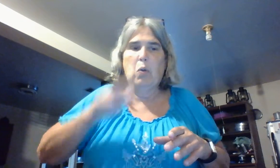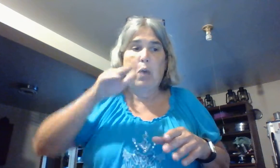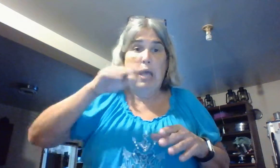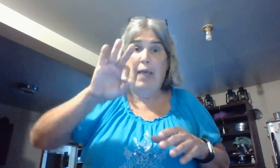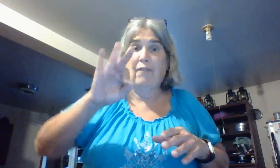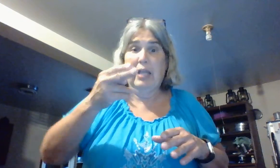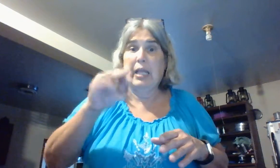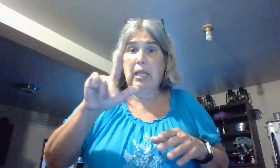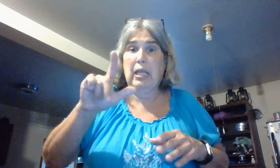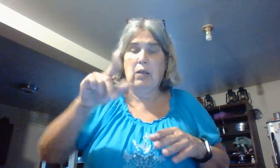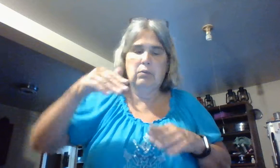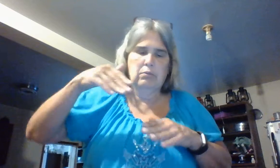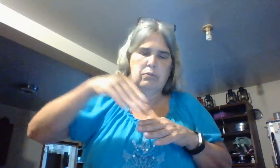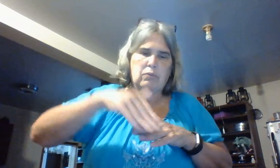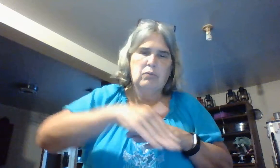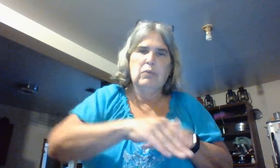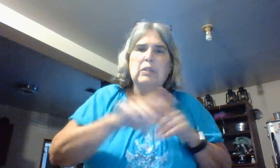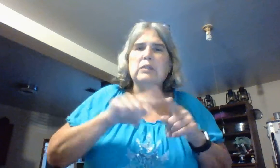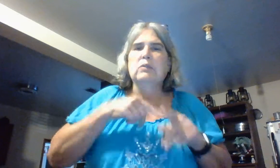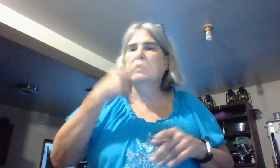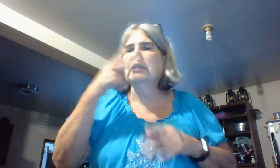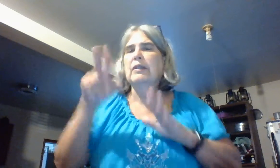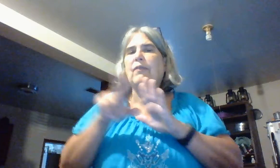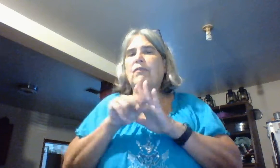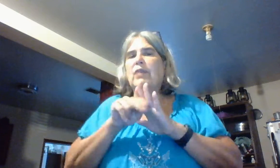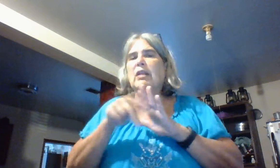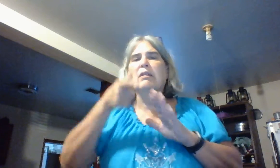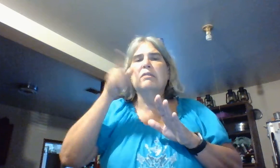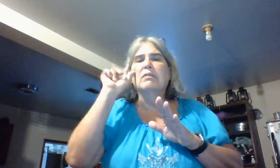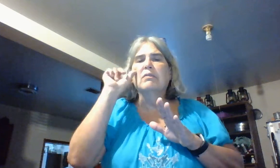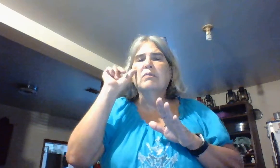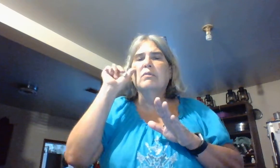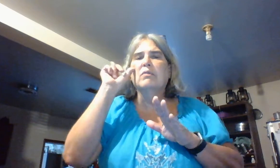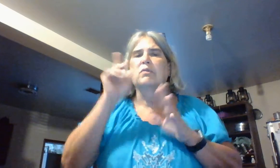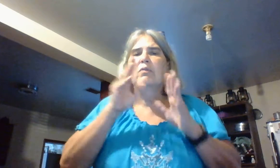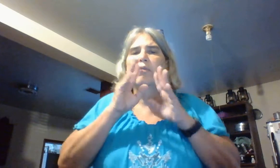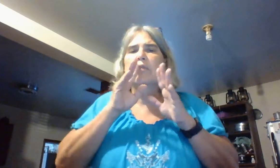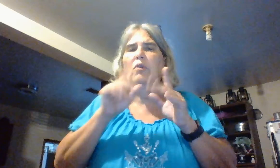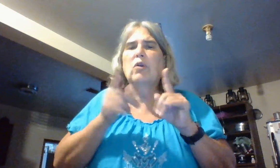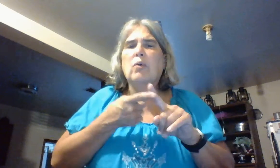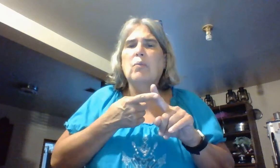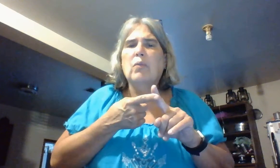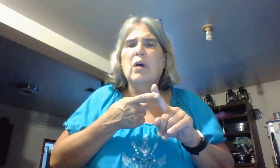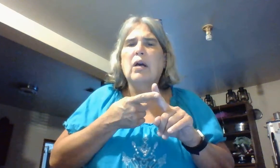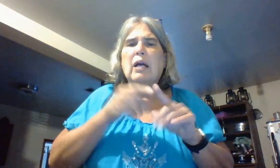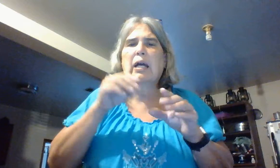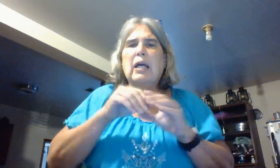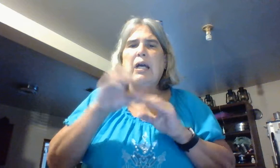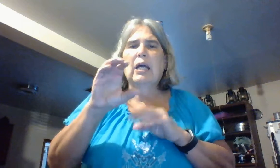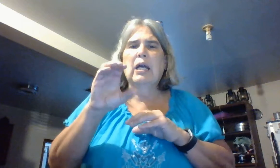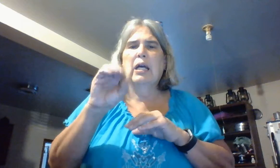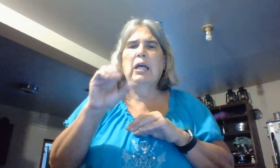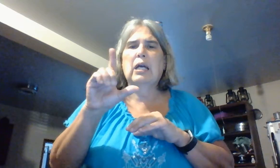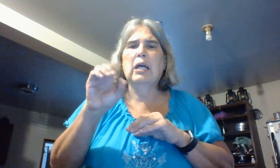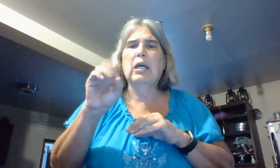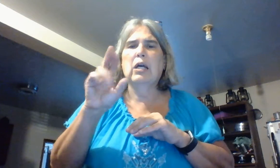video we watched last Saturday, talking about those canyons and things up in Colorado, and that surf attraction